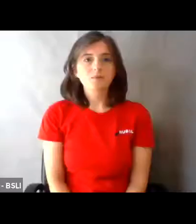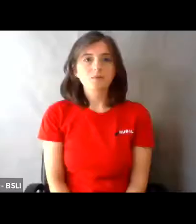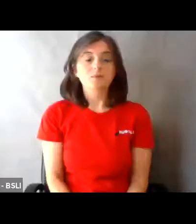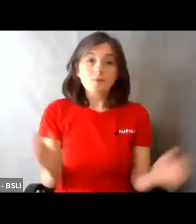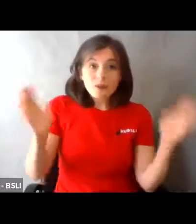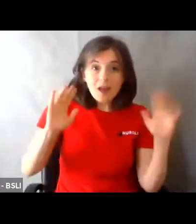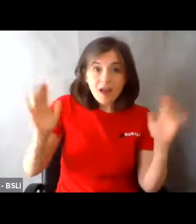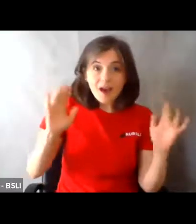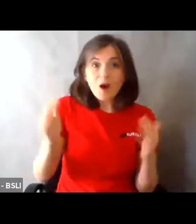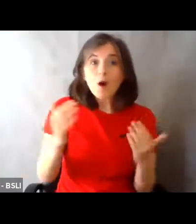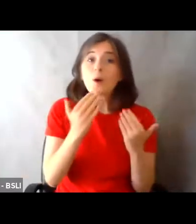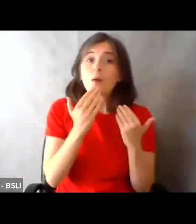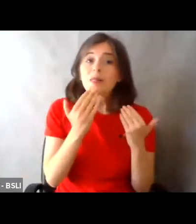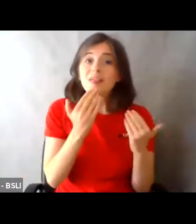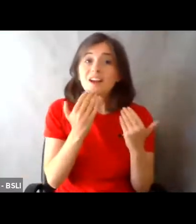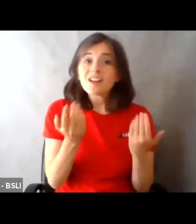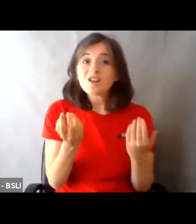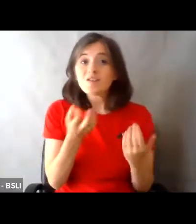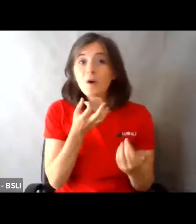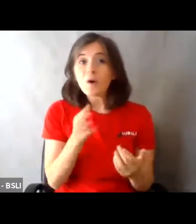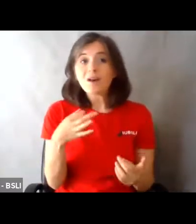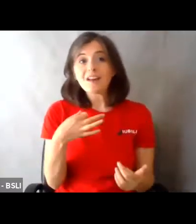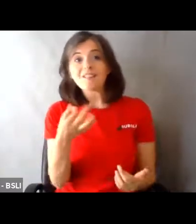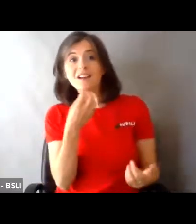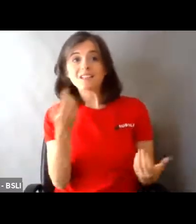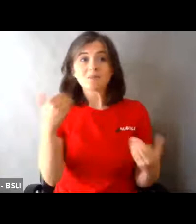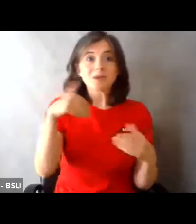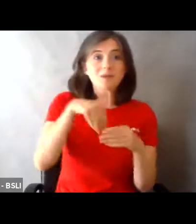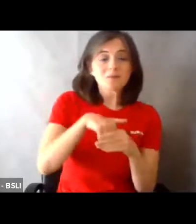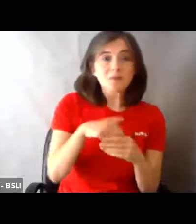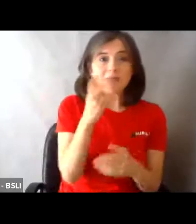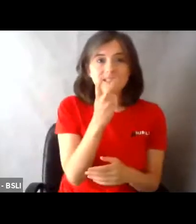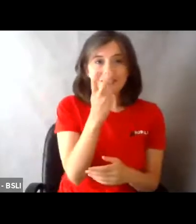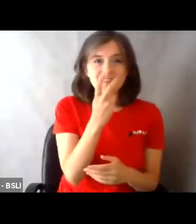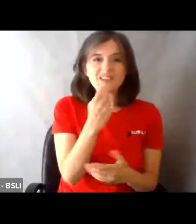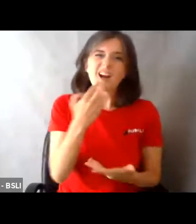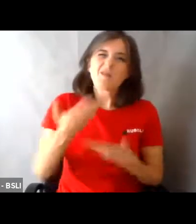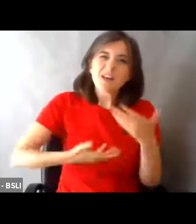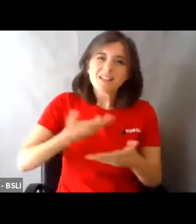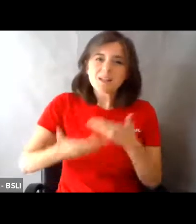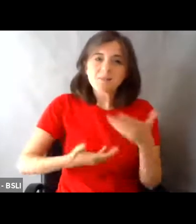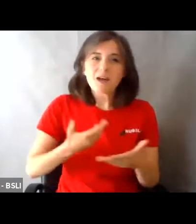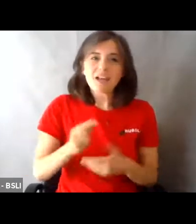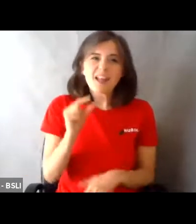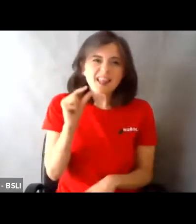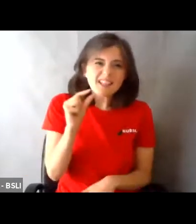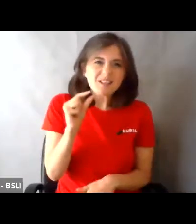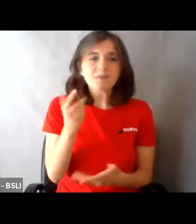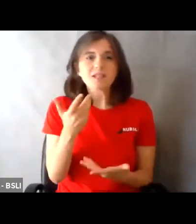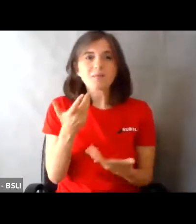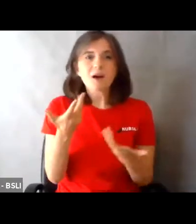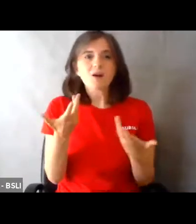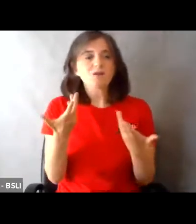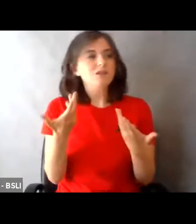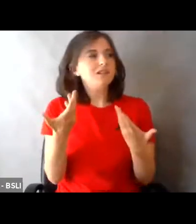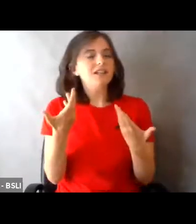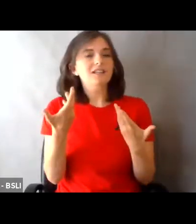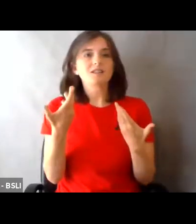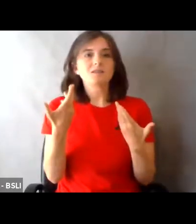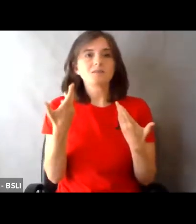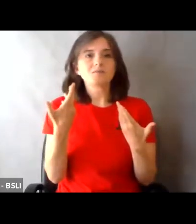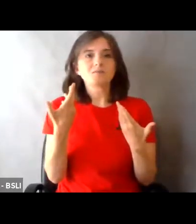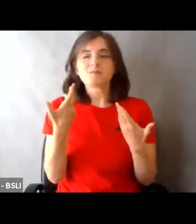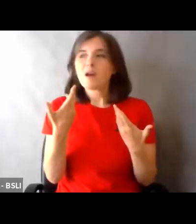Hello. Well, thank you very much for having me this evening. I'd just like to explain a little bit about how, you know, where I come from in relation